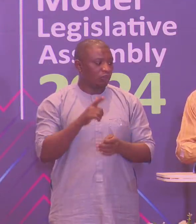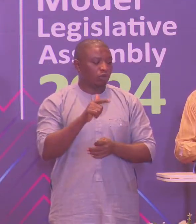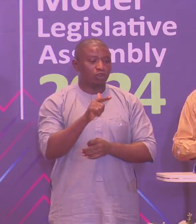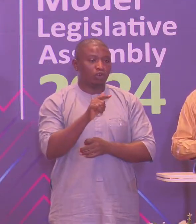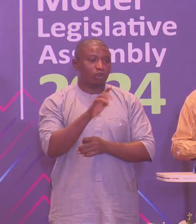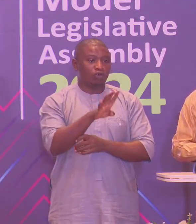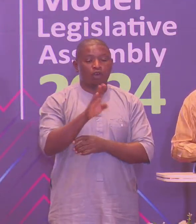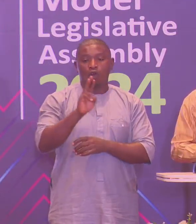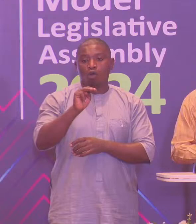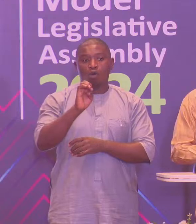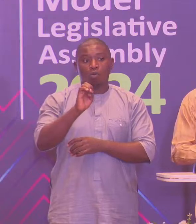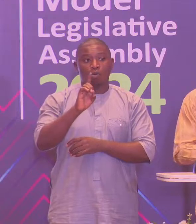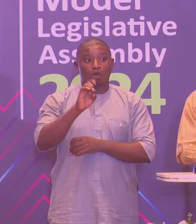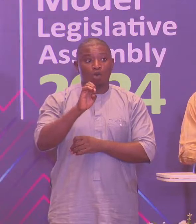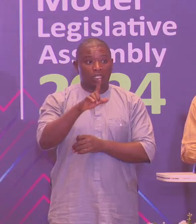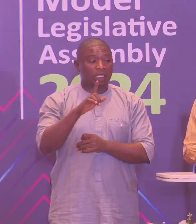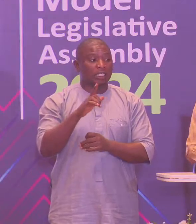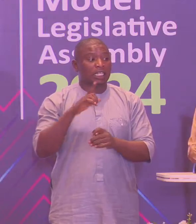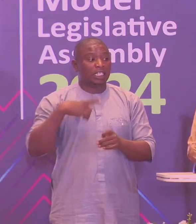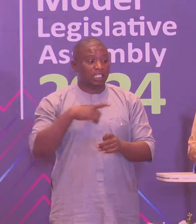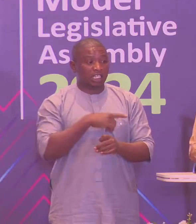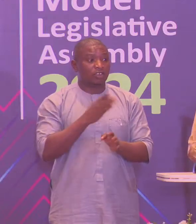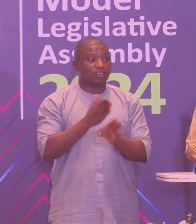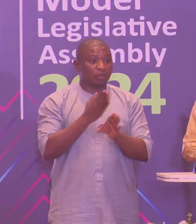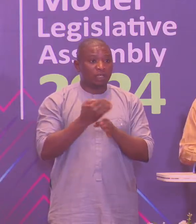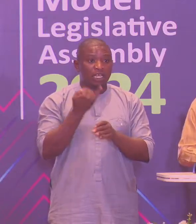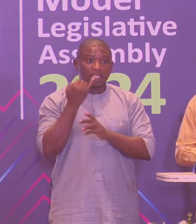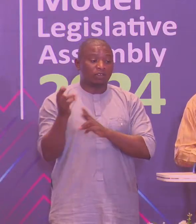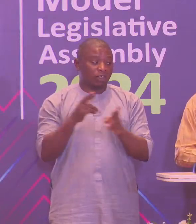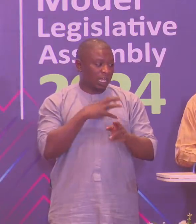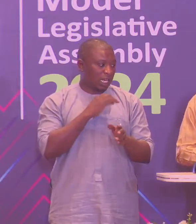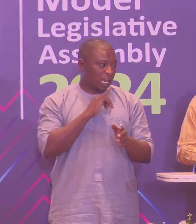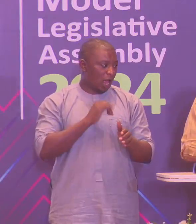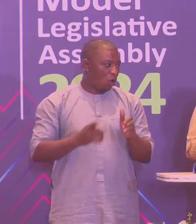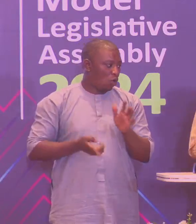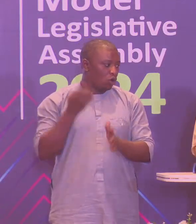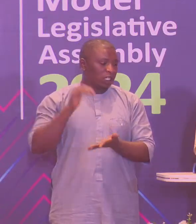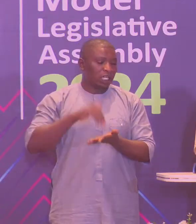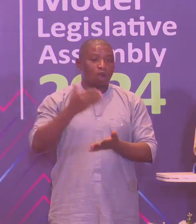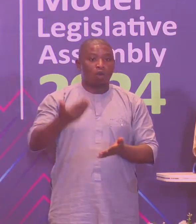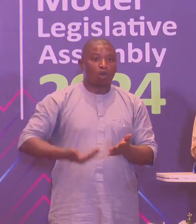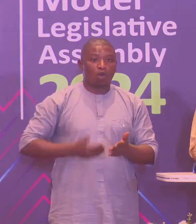Model Legislative Assembly is ready, and I once again welcome all of you.